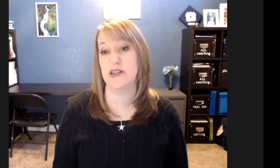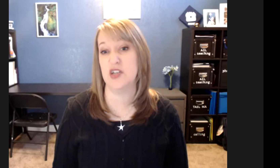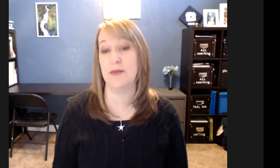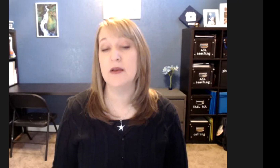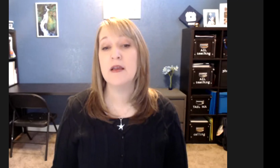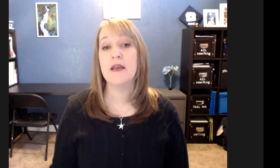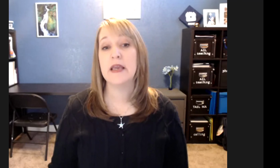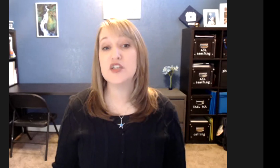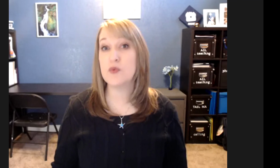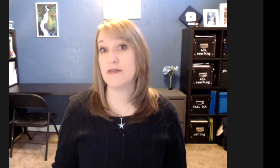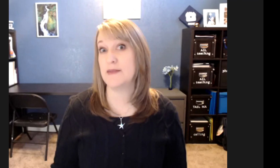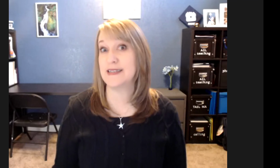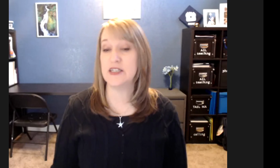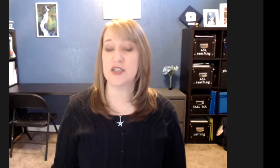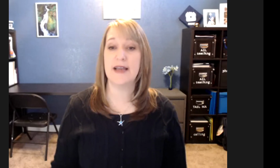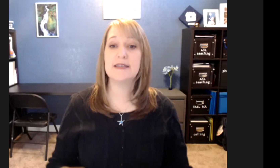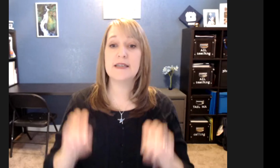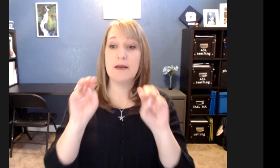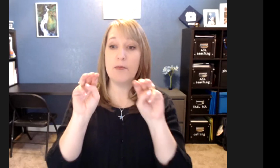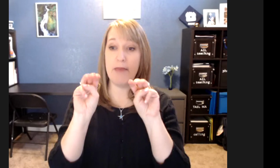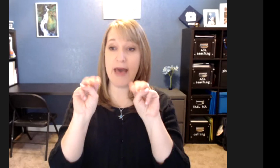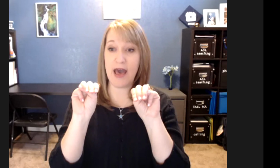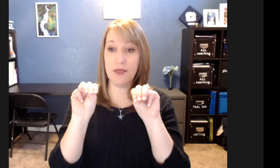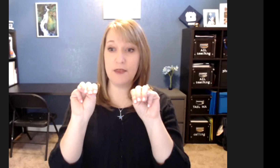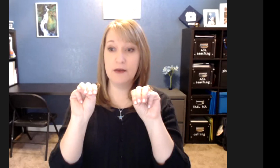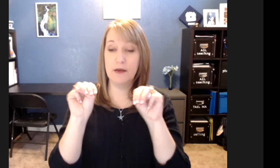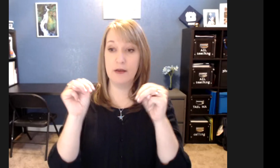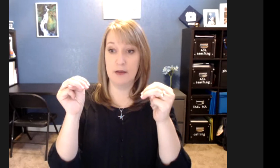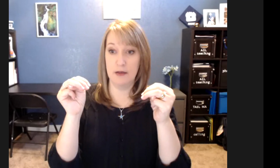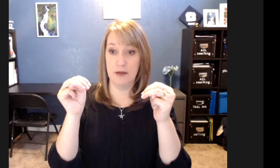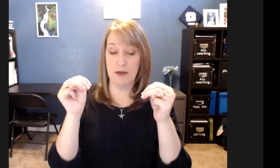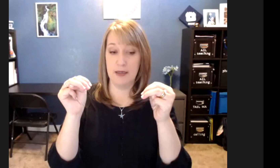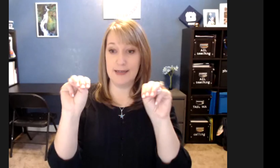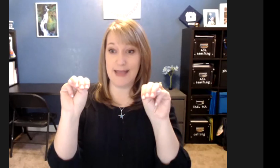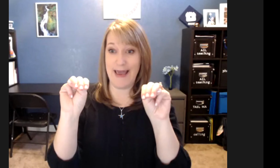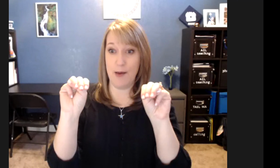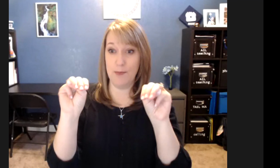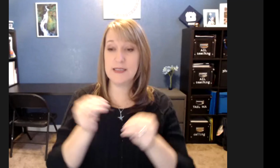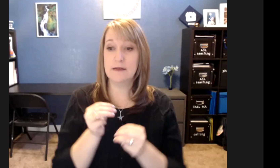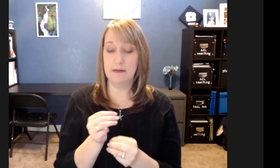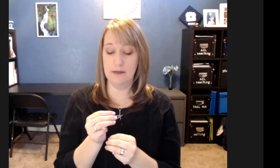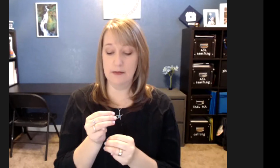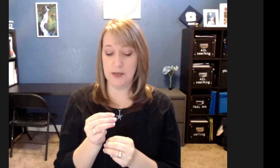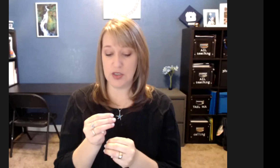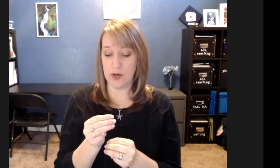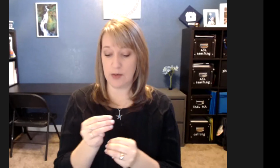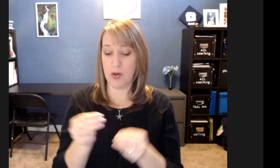shape. Each one of them is initialized. Math is M's. You want your